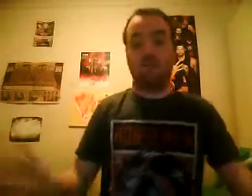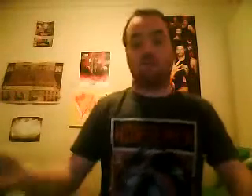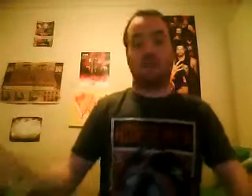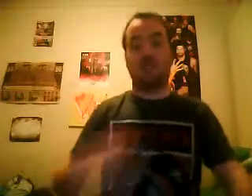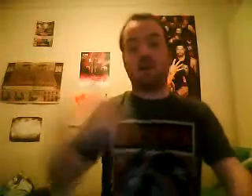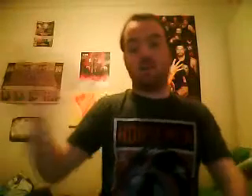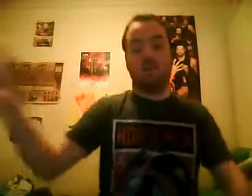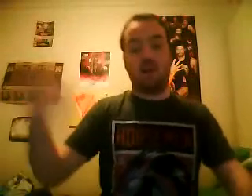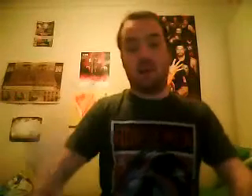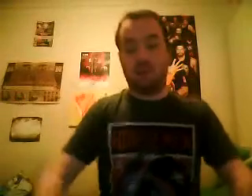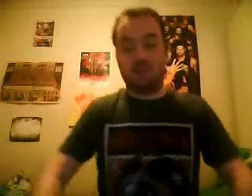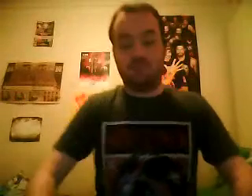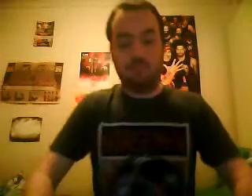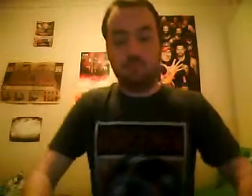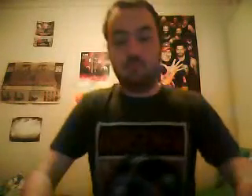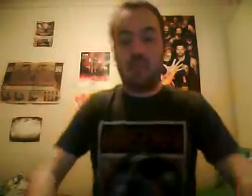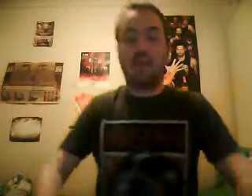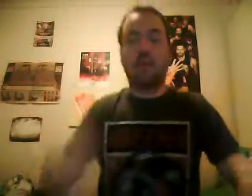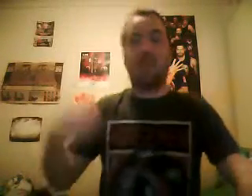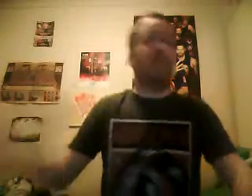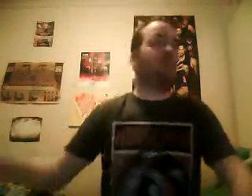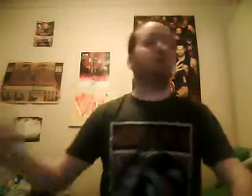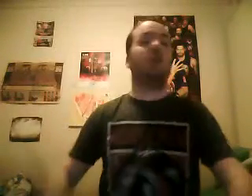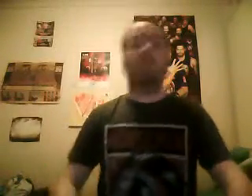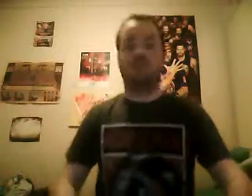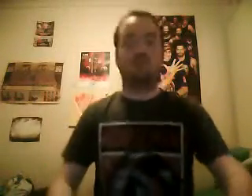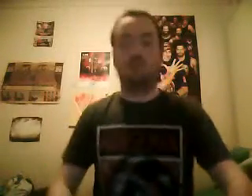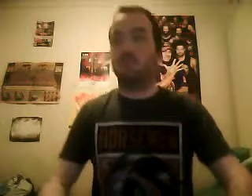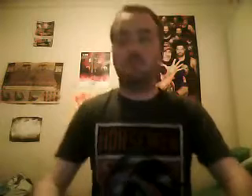We had Daniel Bryan and Eric Rowan.